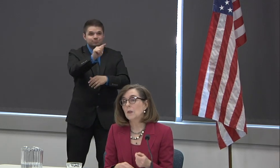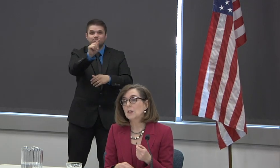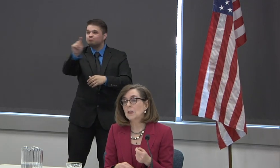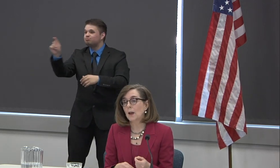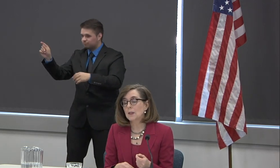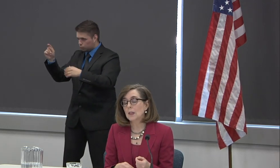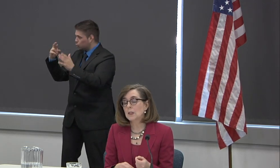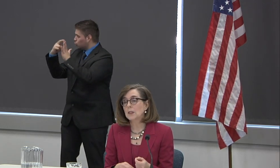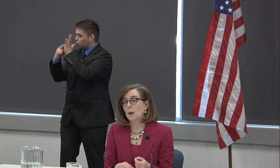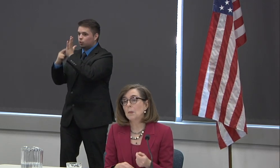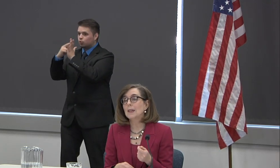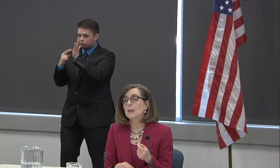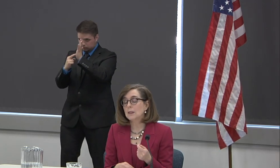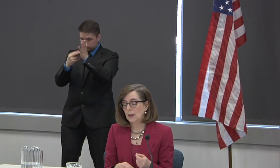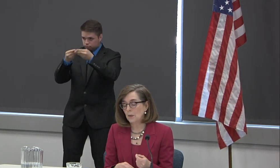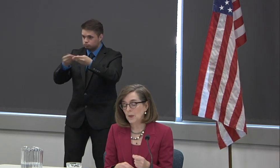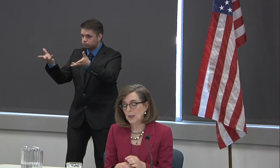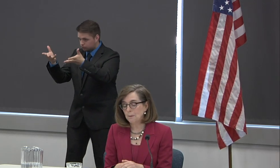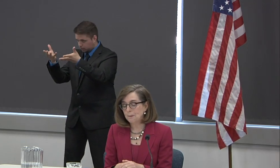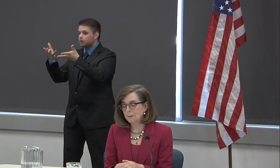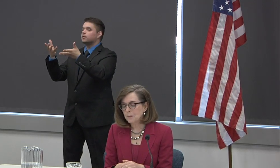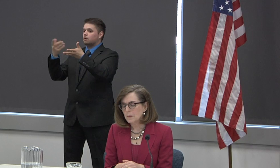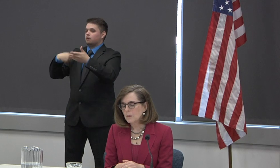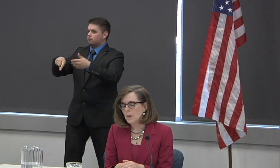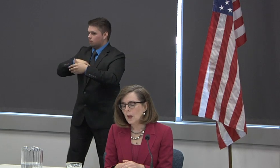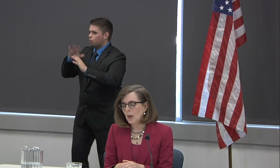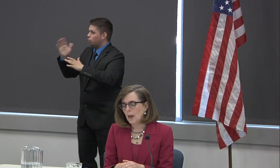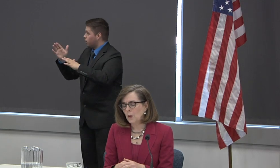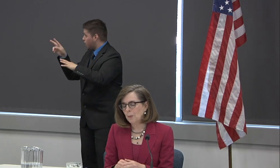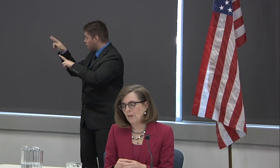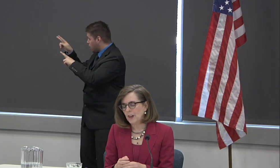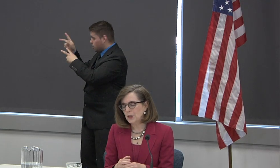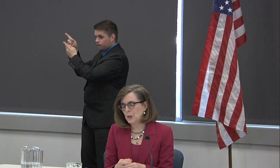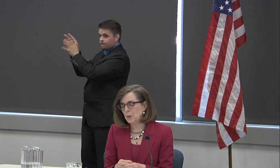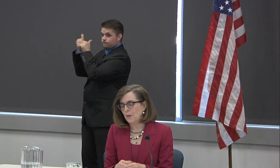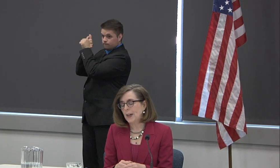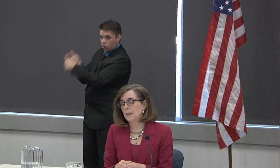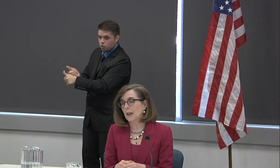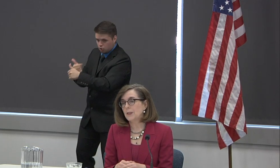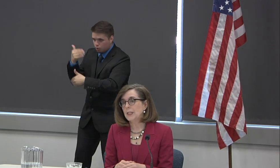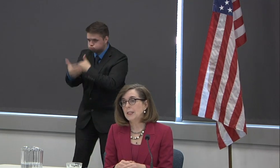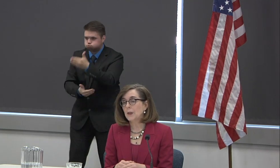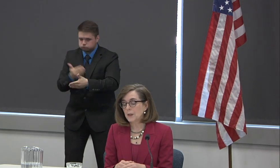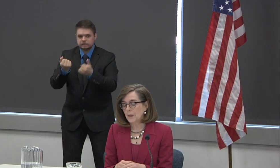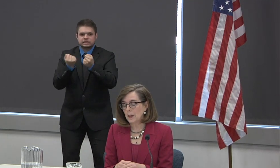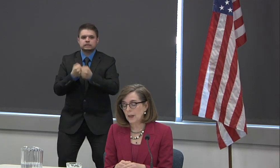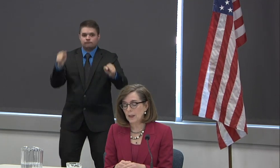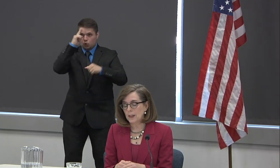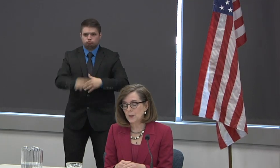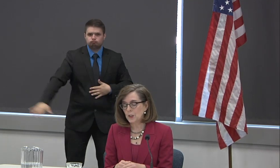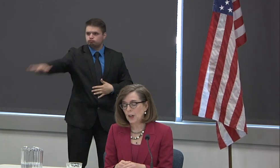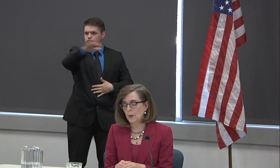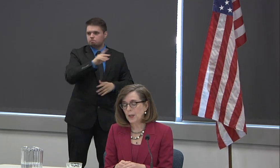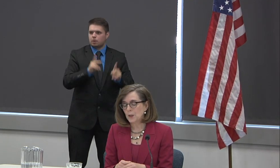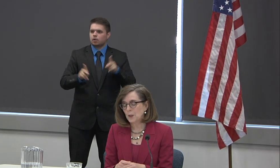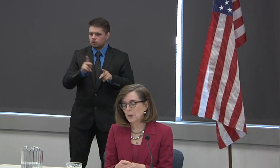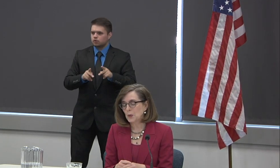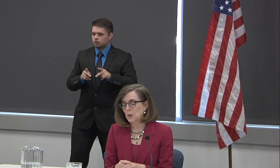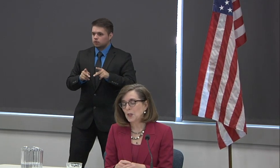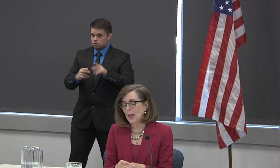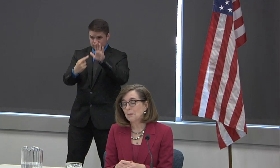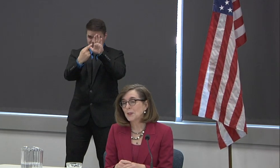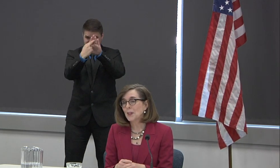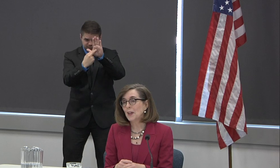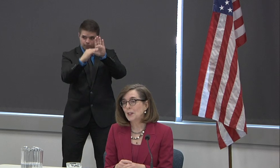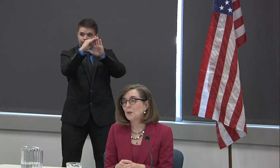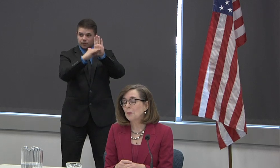this step safely. Health professionals will finalize details on the guidelines for childcare, summer school